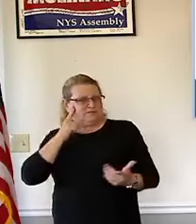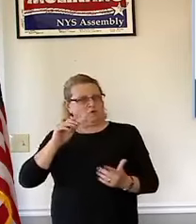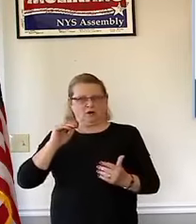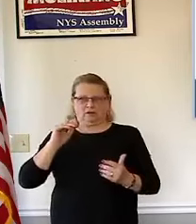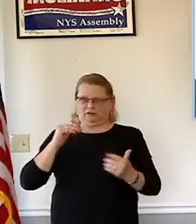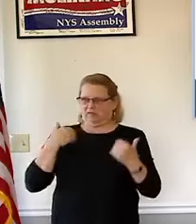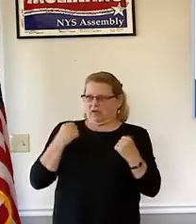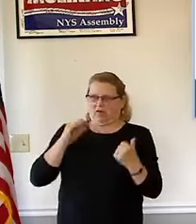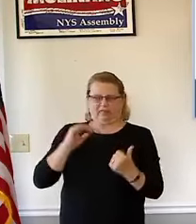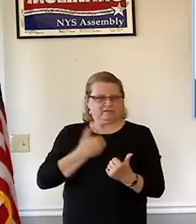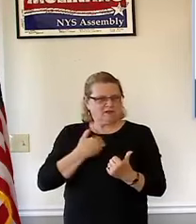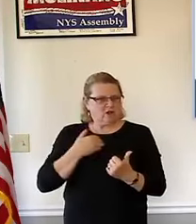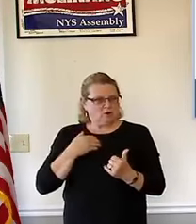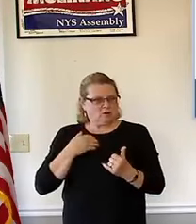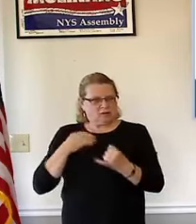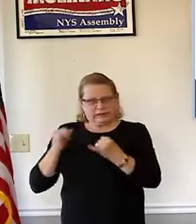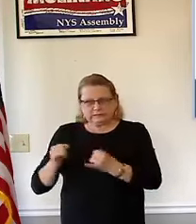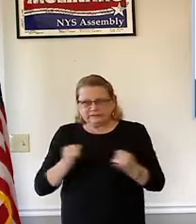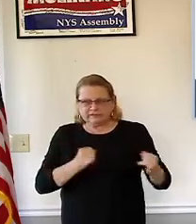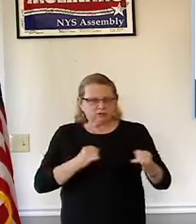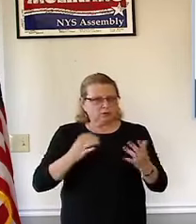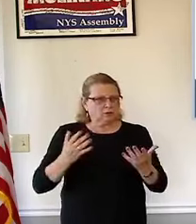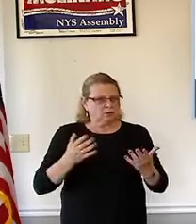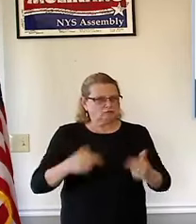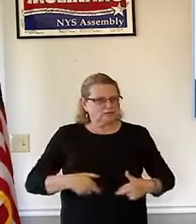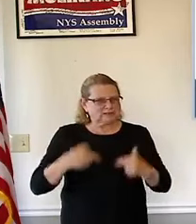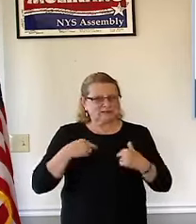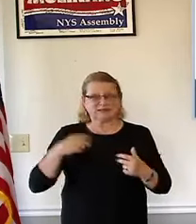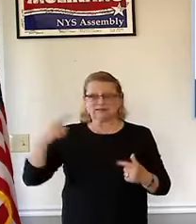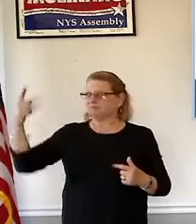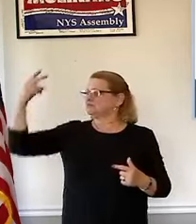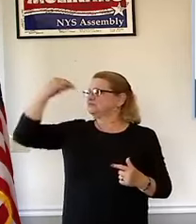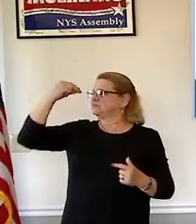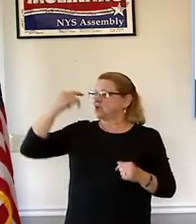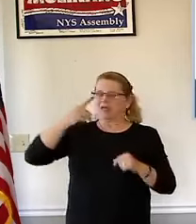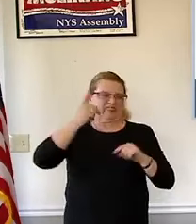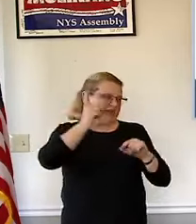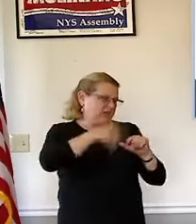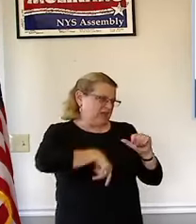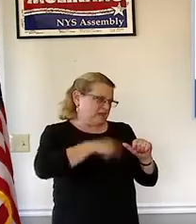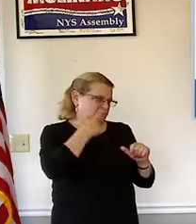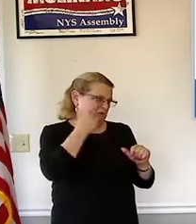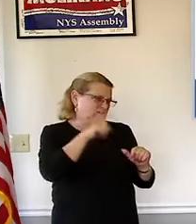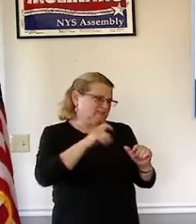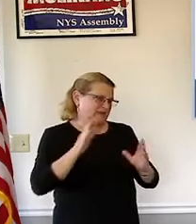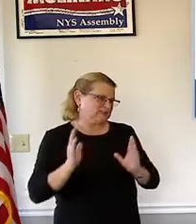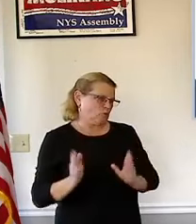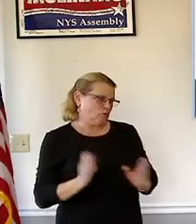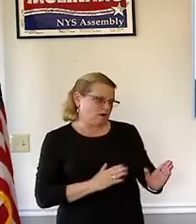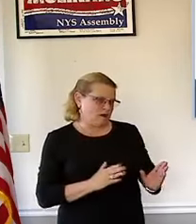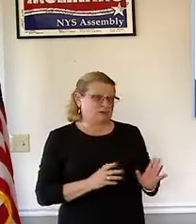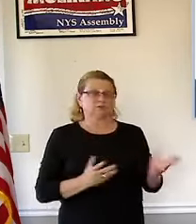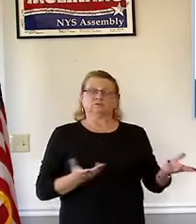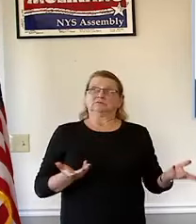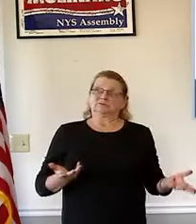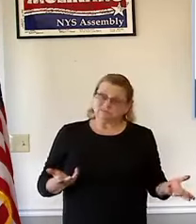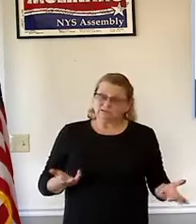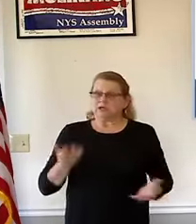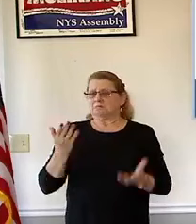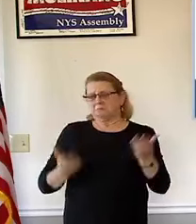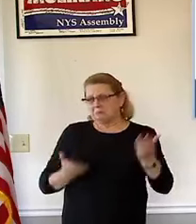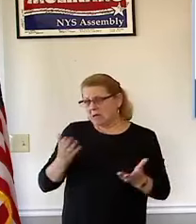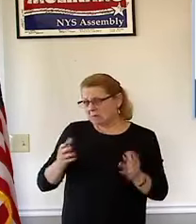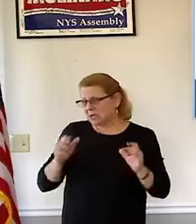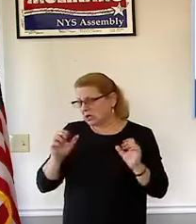individuals, we've been told no, they can't, because it is considered organized. And while it may be something that could be